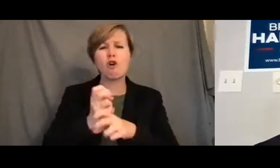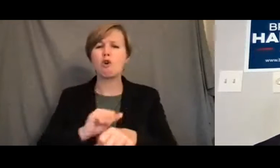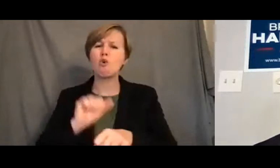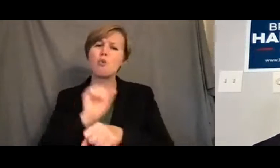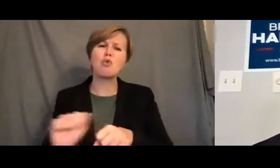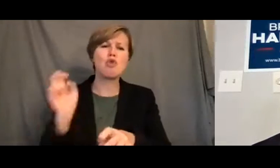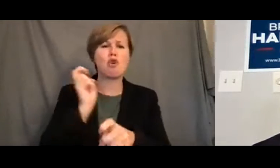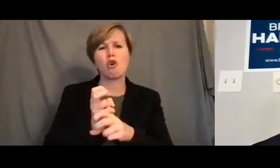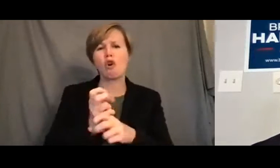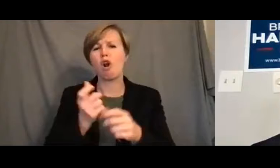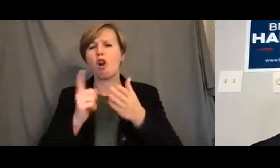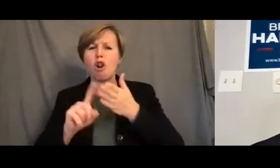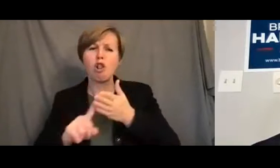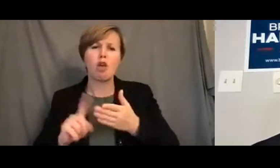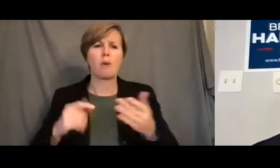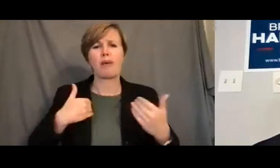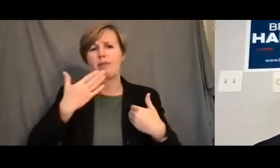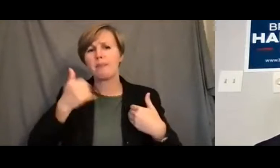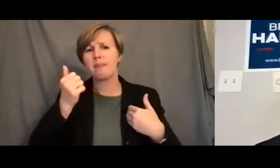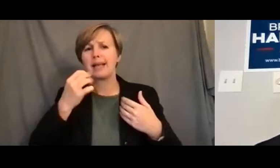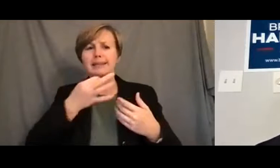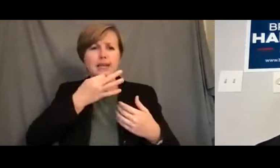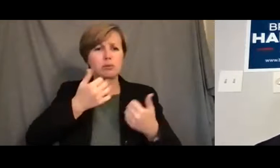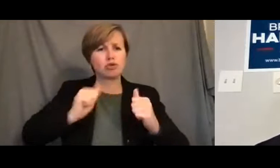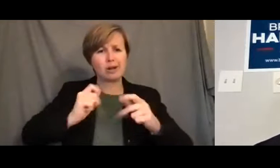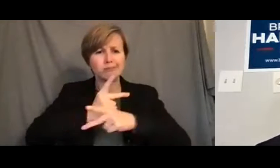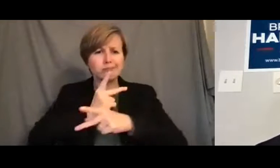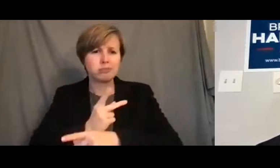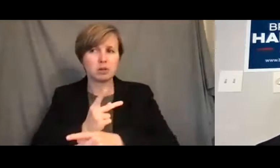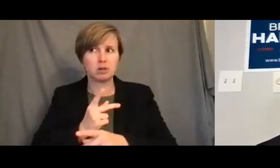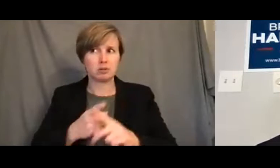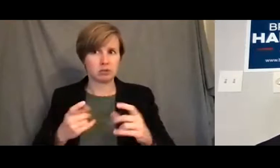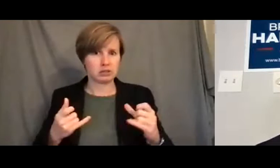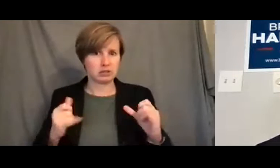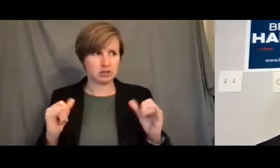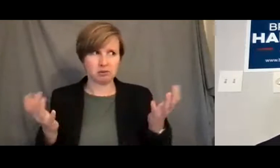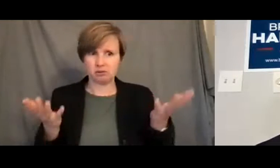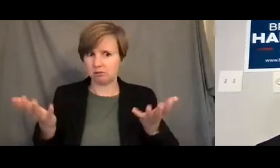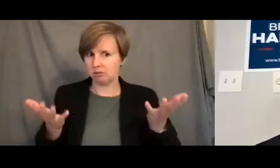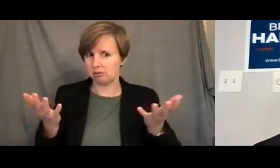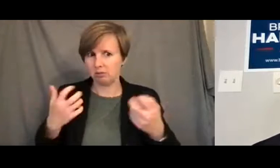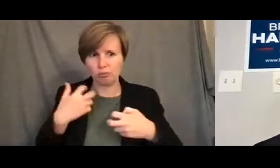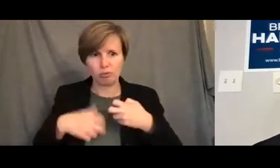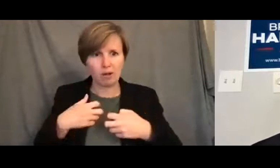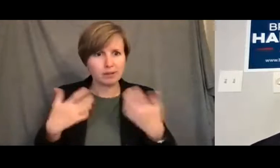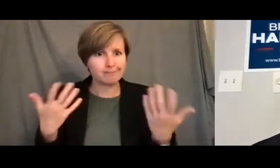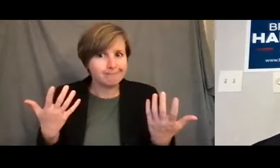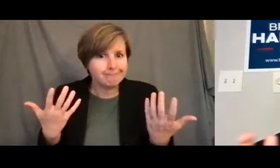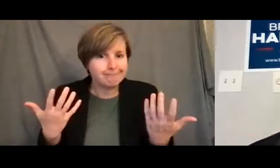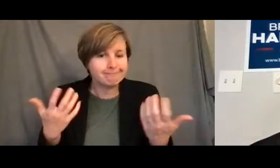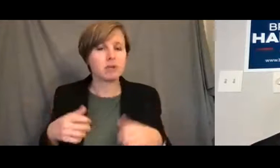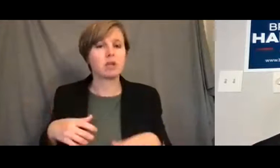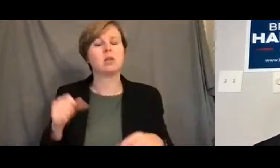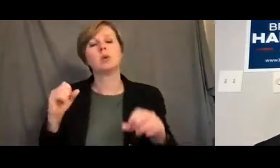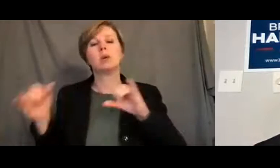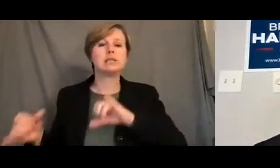the best experts on this call, but yet we're still having this problem going on in Virginia. So similar